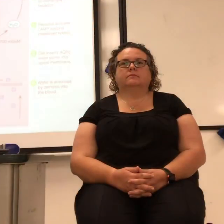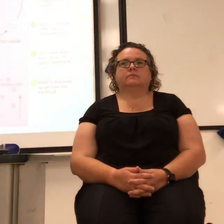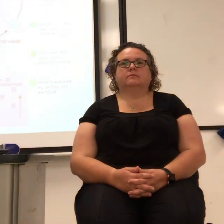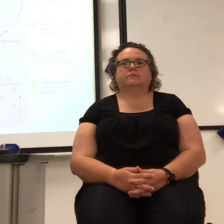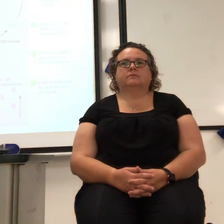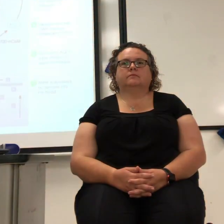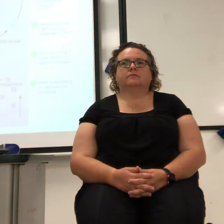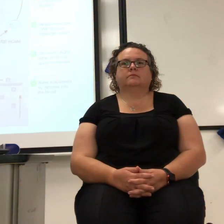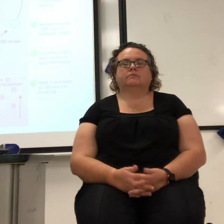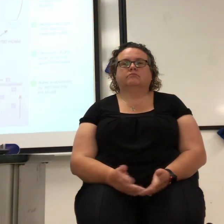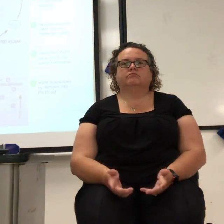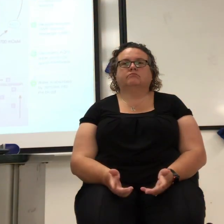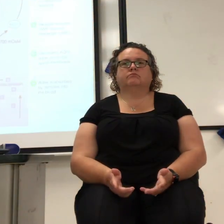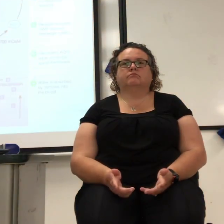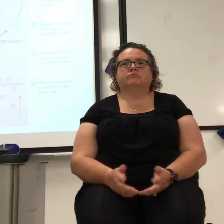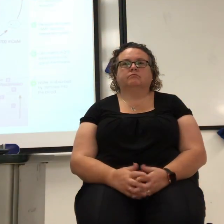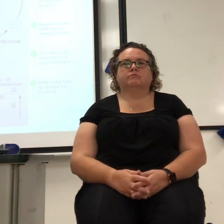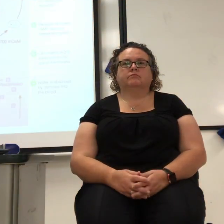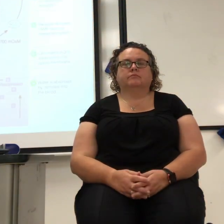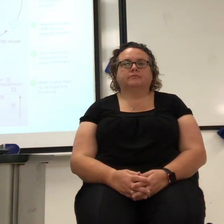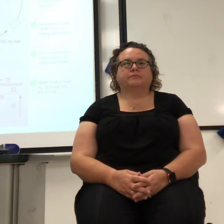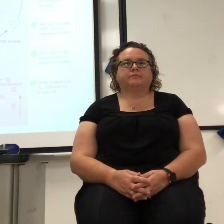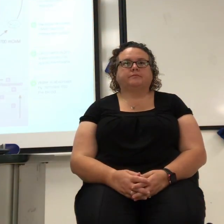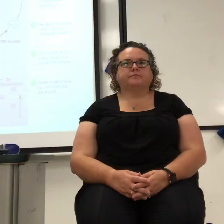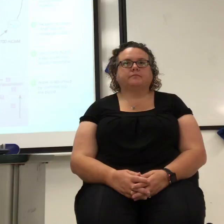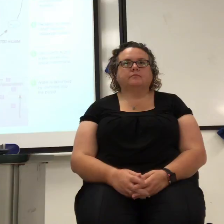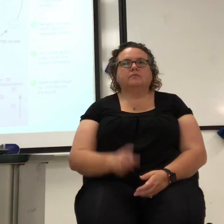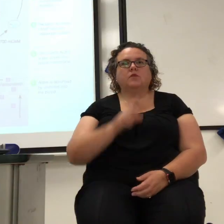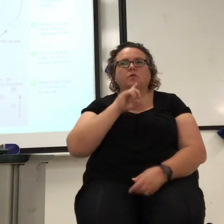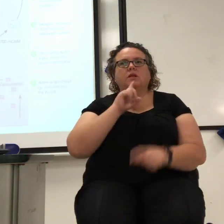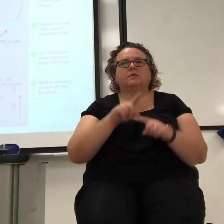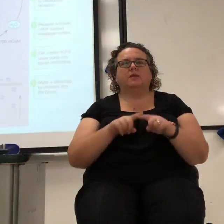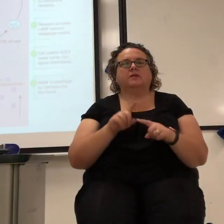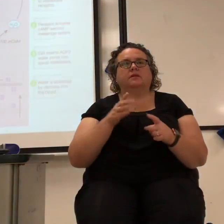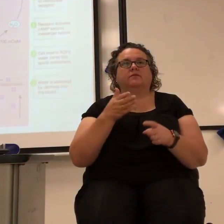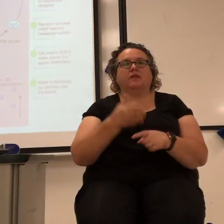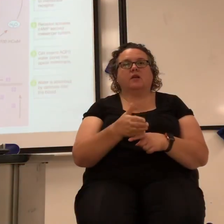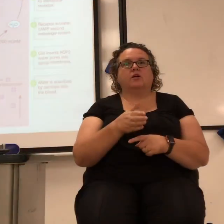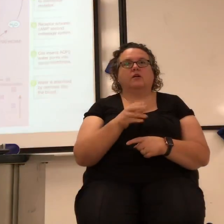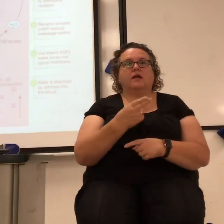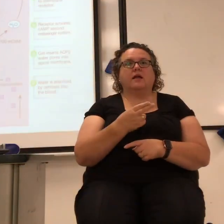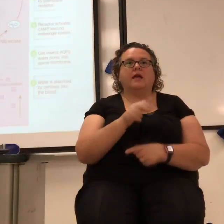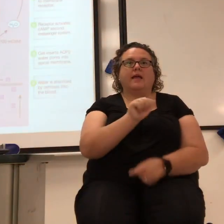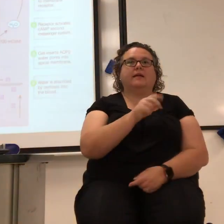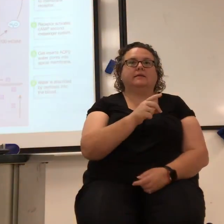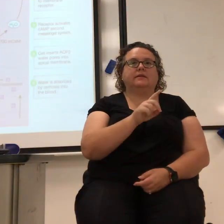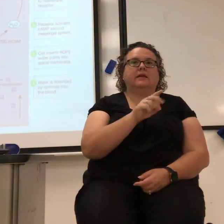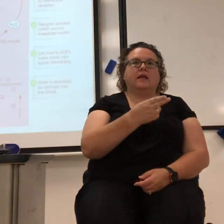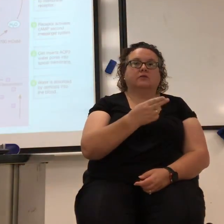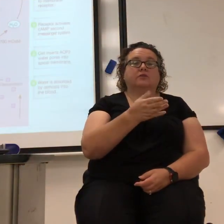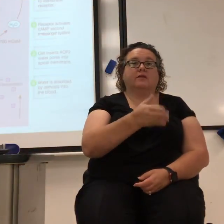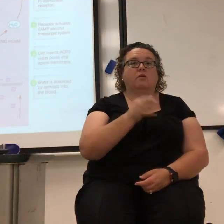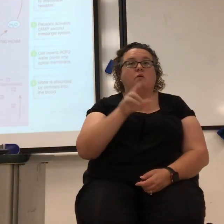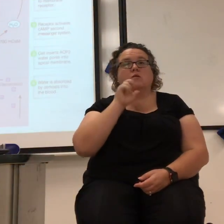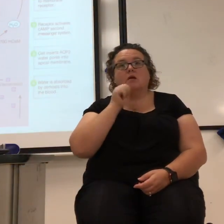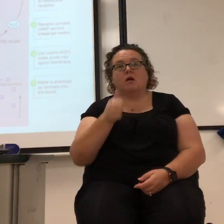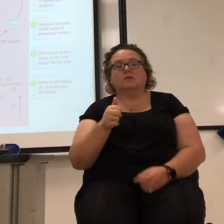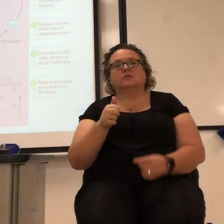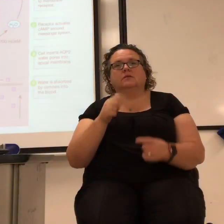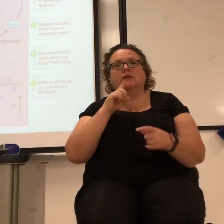It really depends on the presence or absence of ADH, because if ADH is there or not depends upon the presence or absence